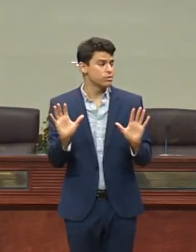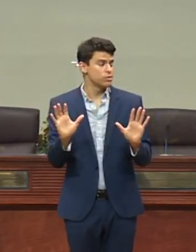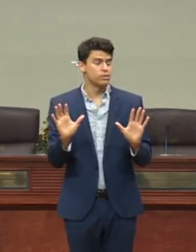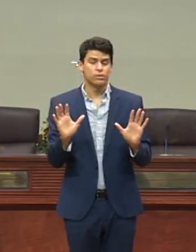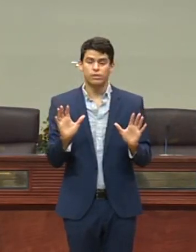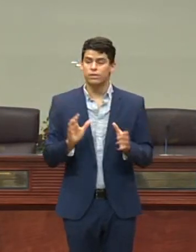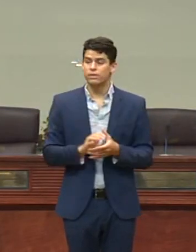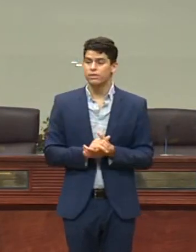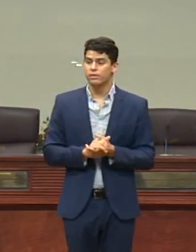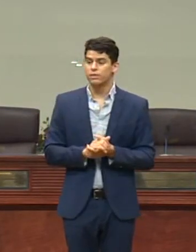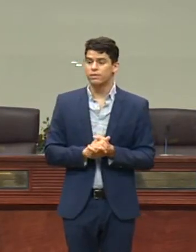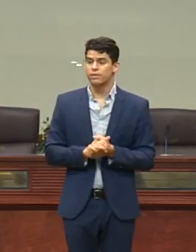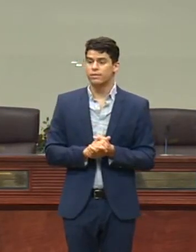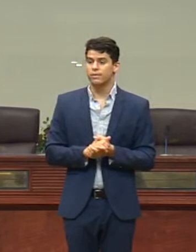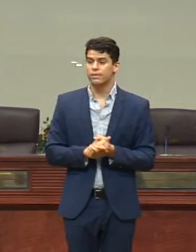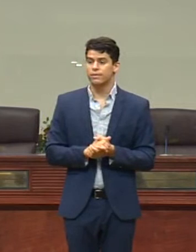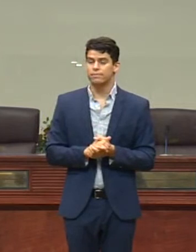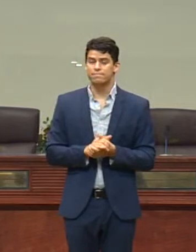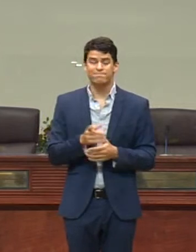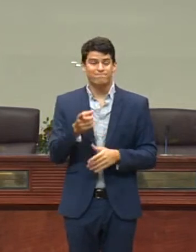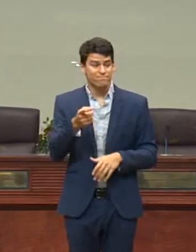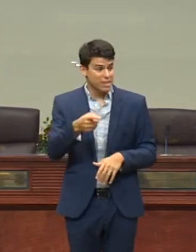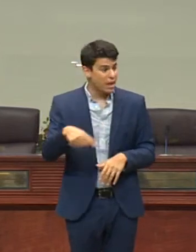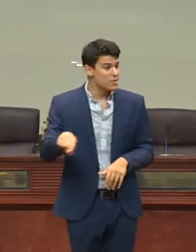Many of you cannot afford to get sick.